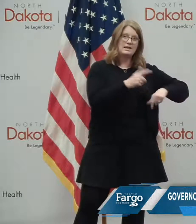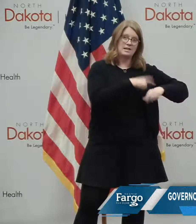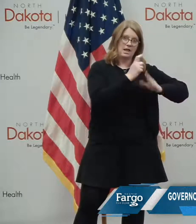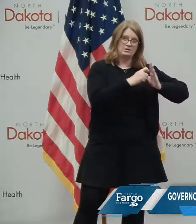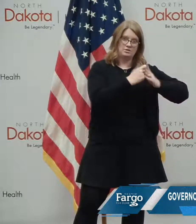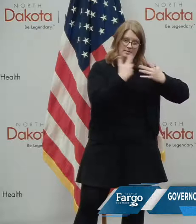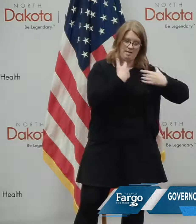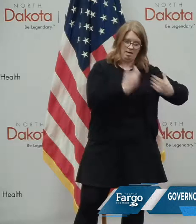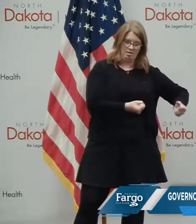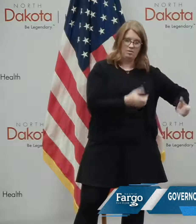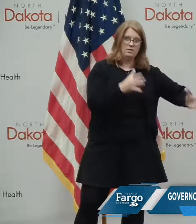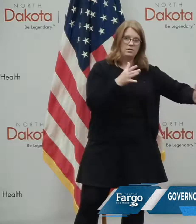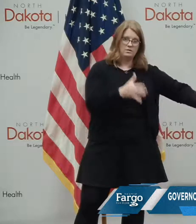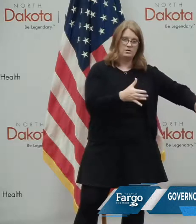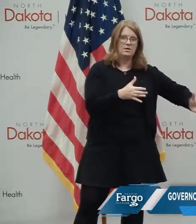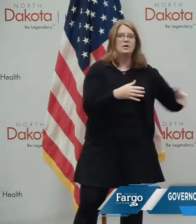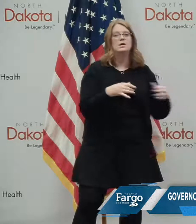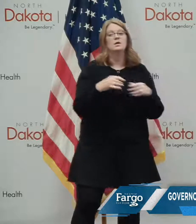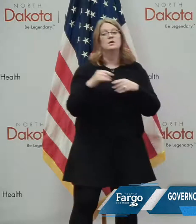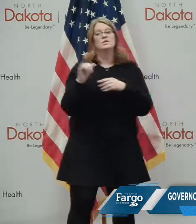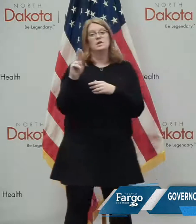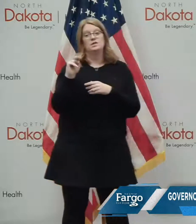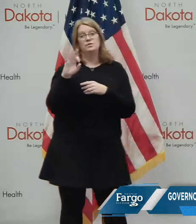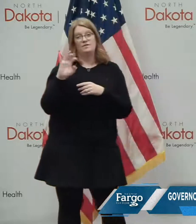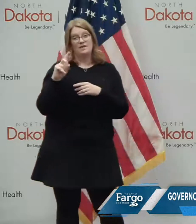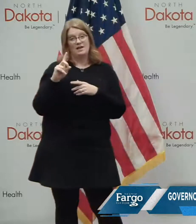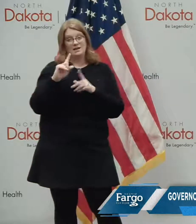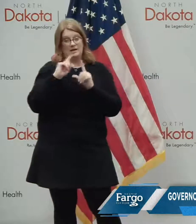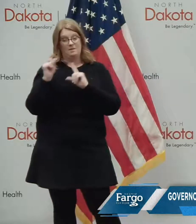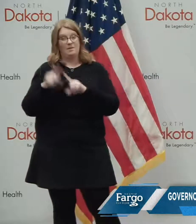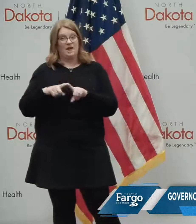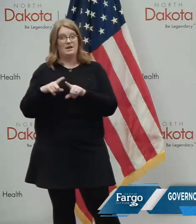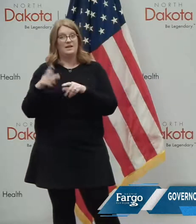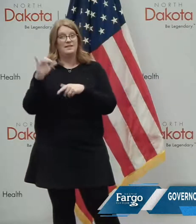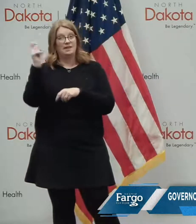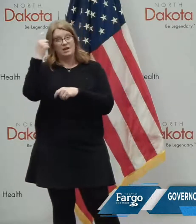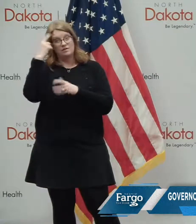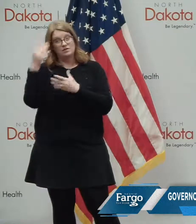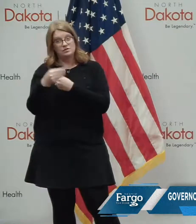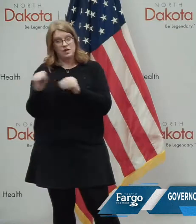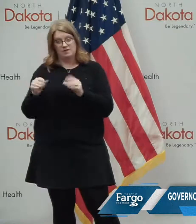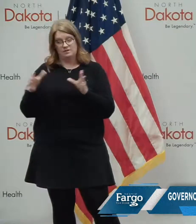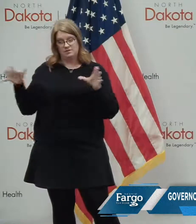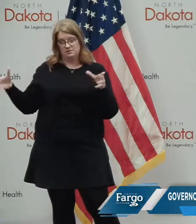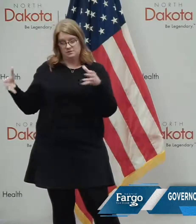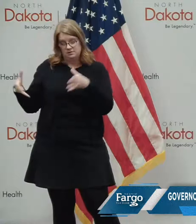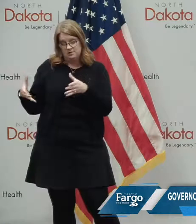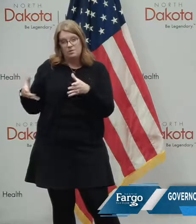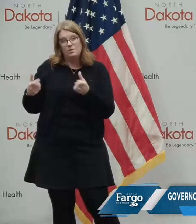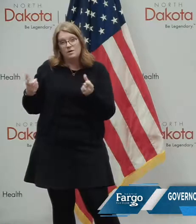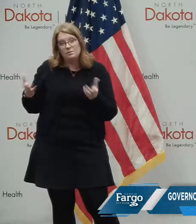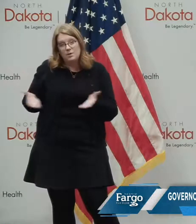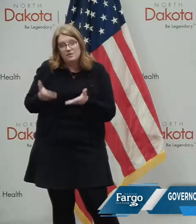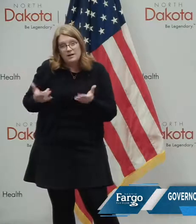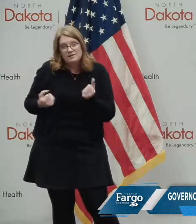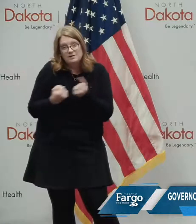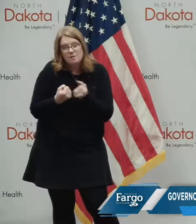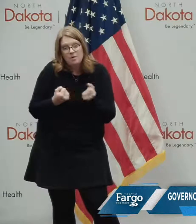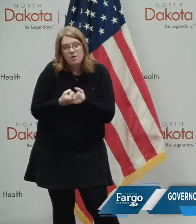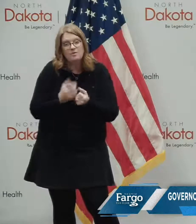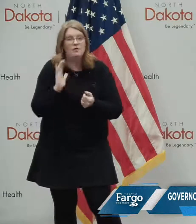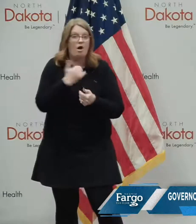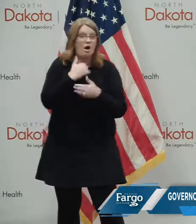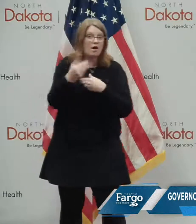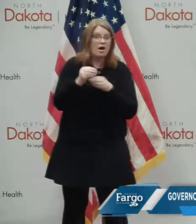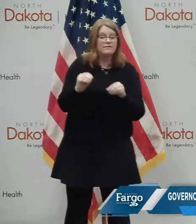The relationship with the unified command, the governor's office, is we're trying to provide all the support that we can out of our office, out of the